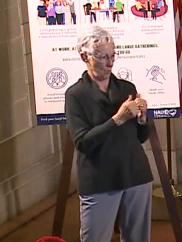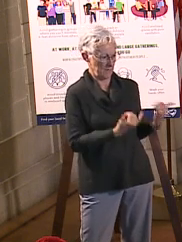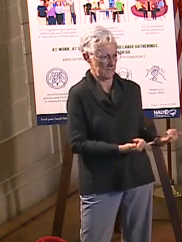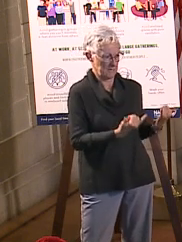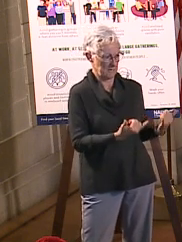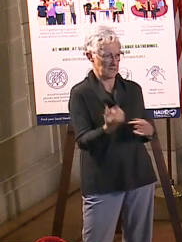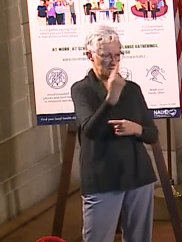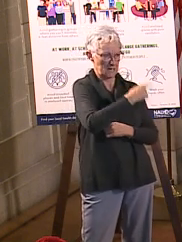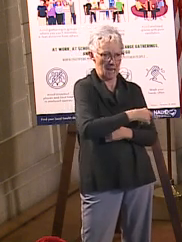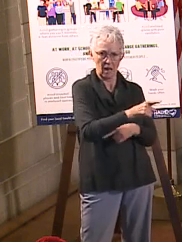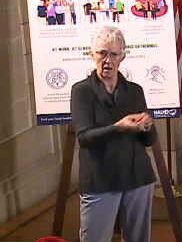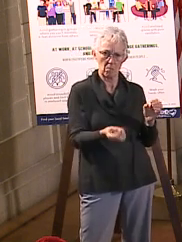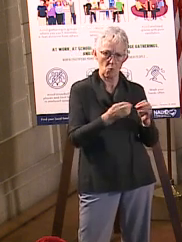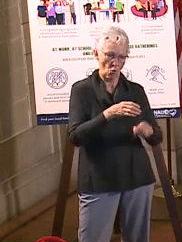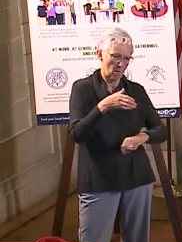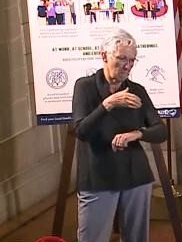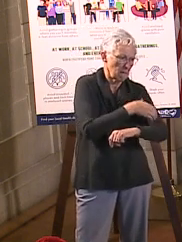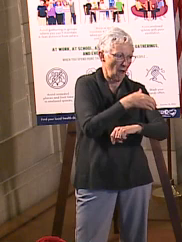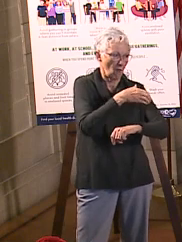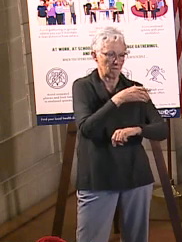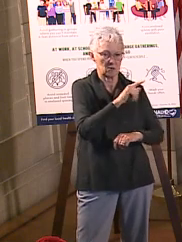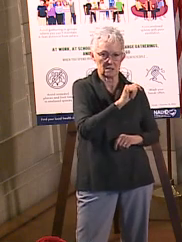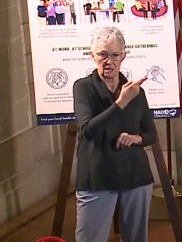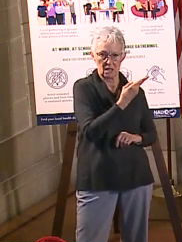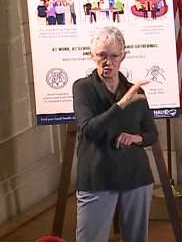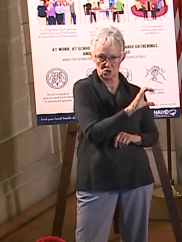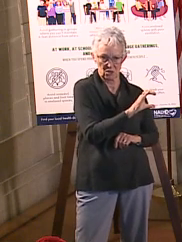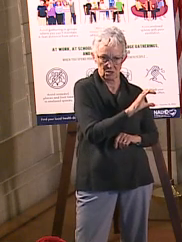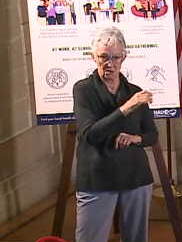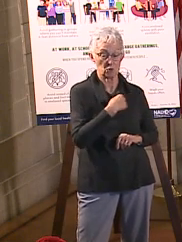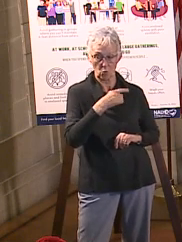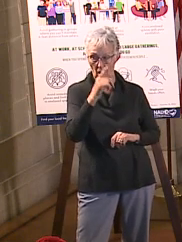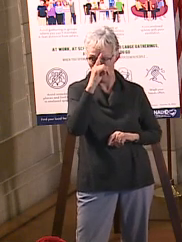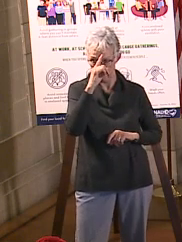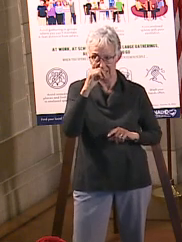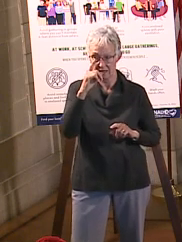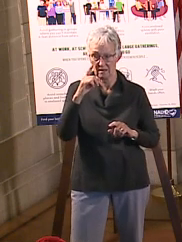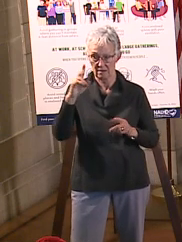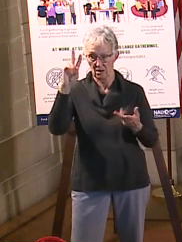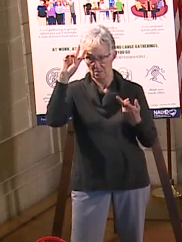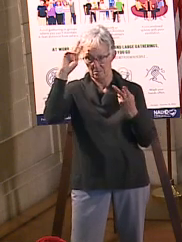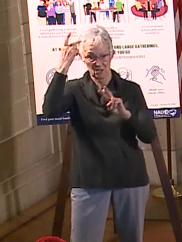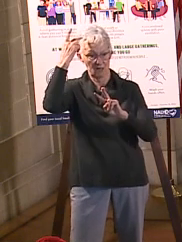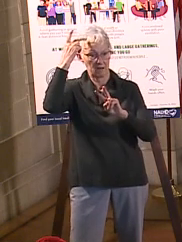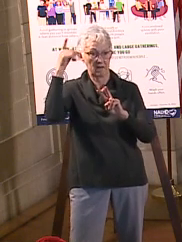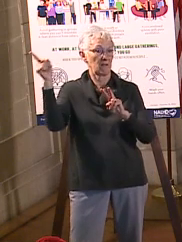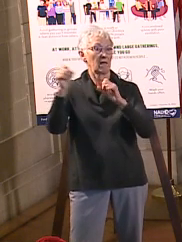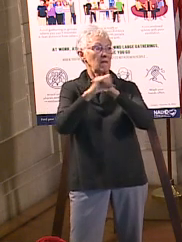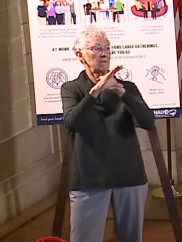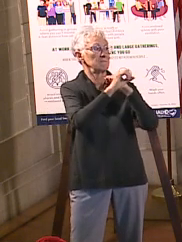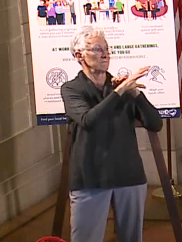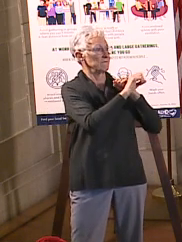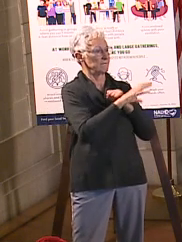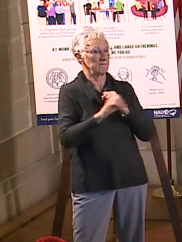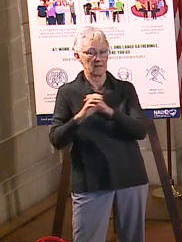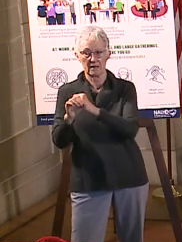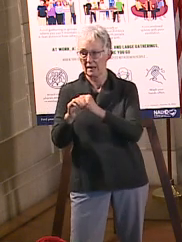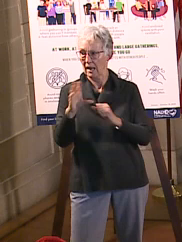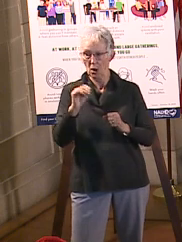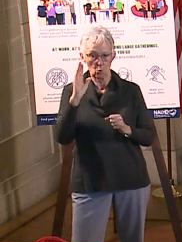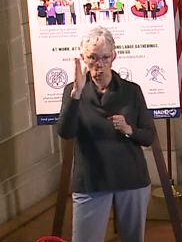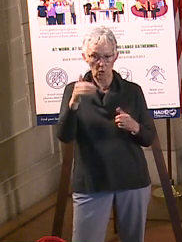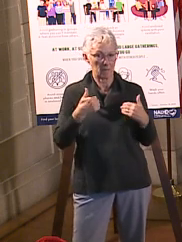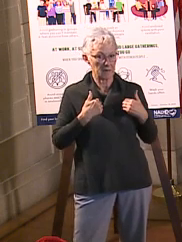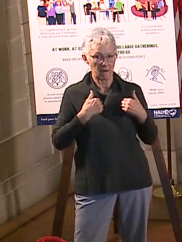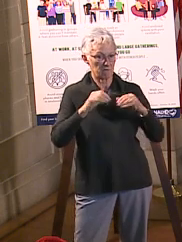today. And so I think there's a misinformation campaign out there by the people who are going to benefit from this lack of regulation so